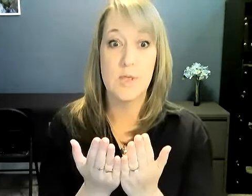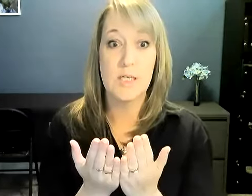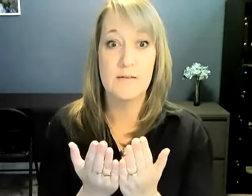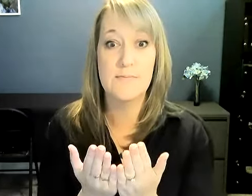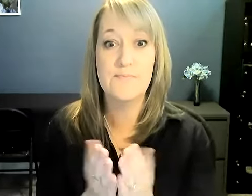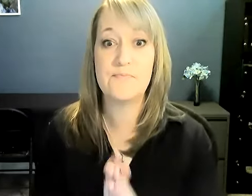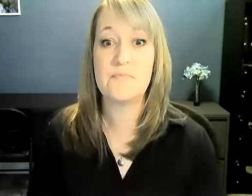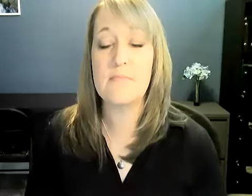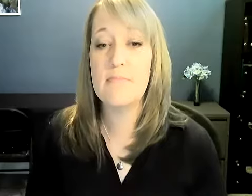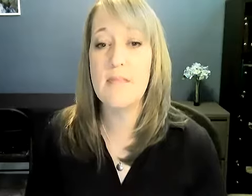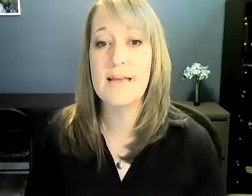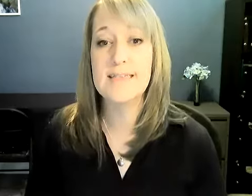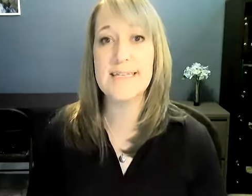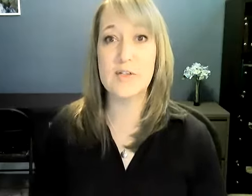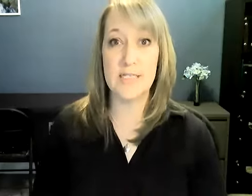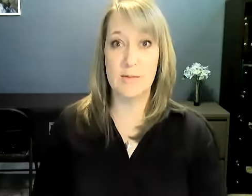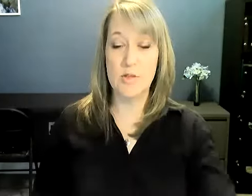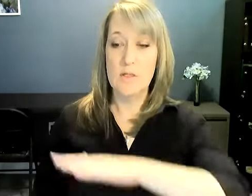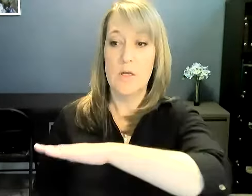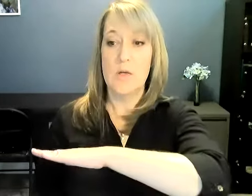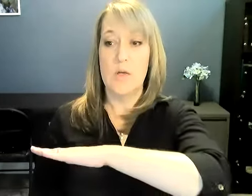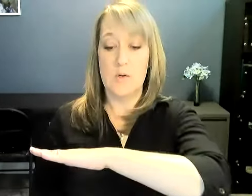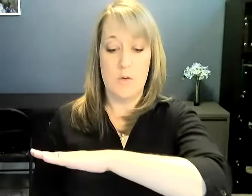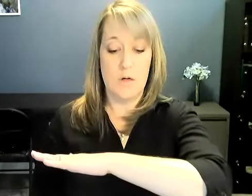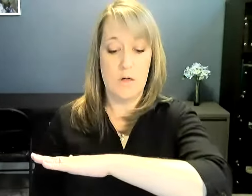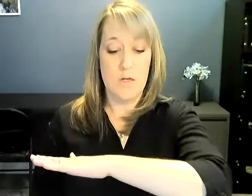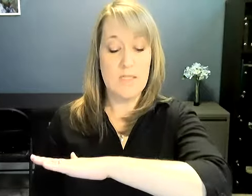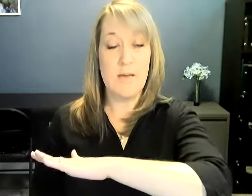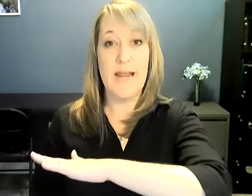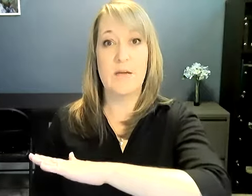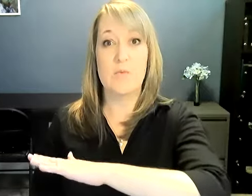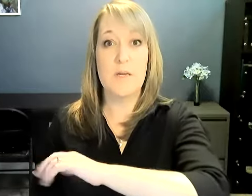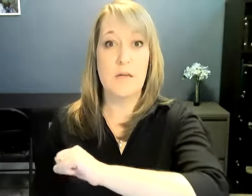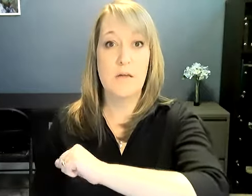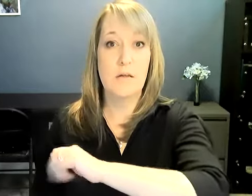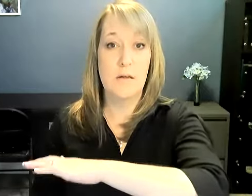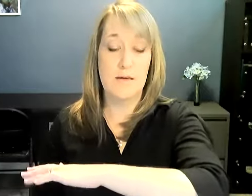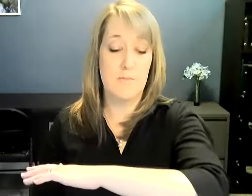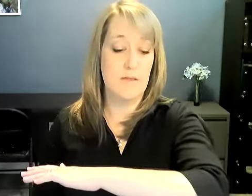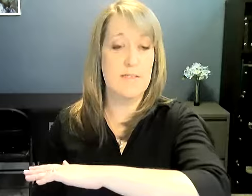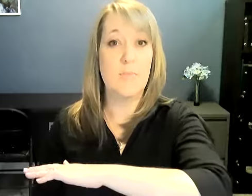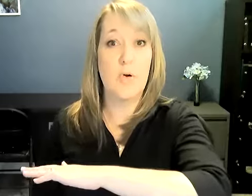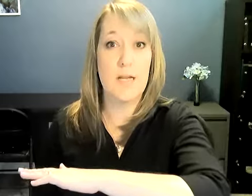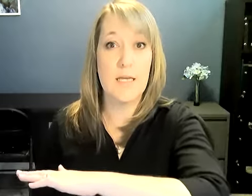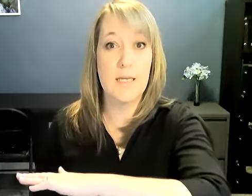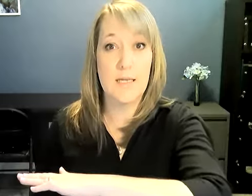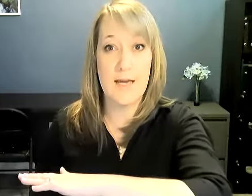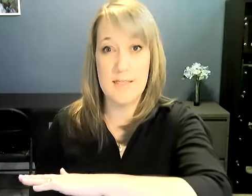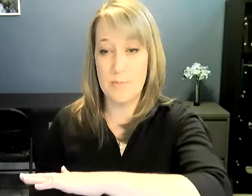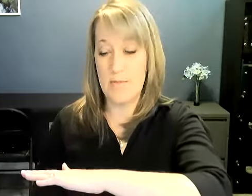Book. Desk or table. Your non-dominant hand will be the supporting cast